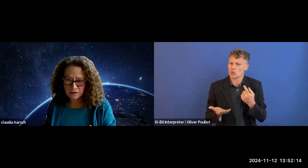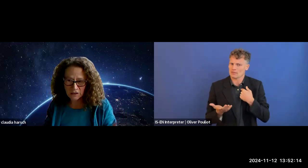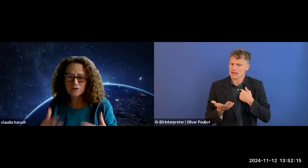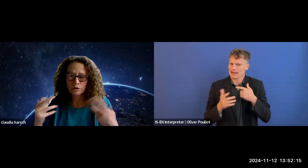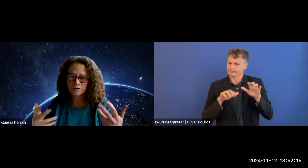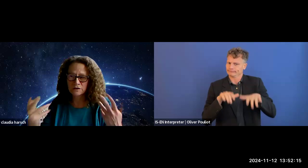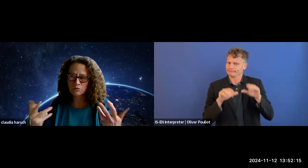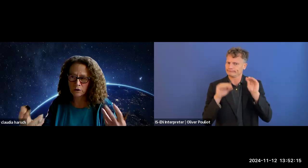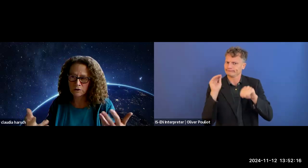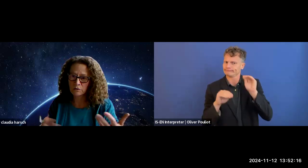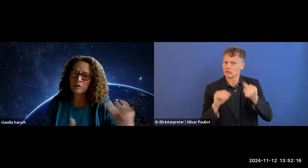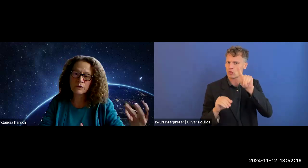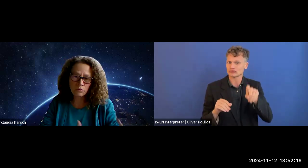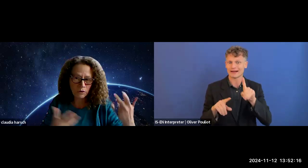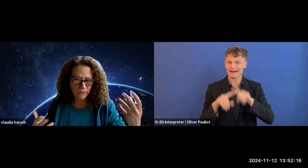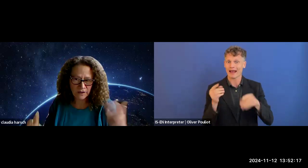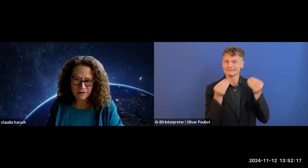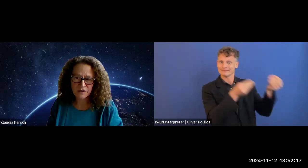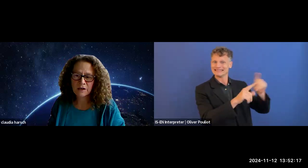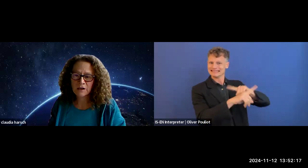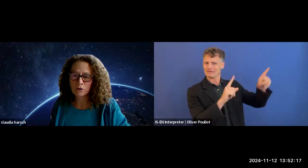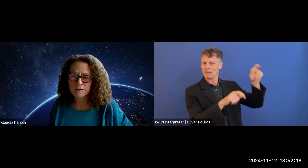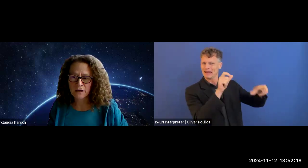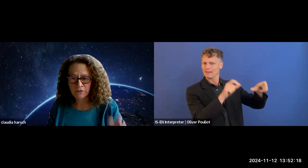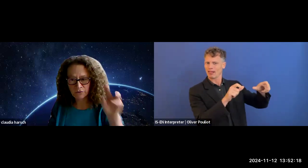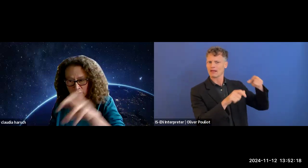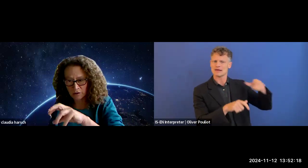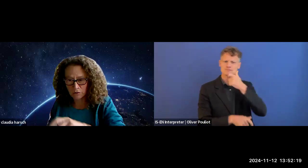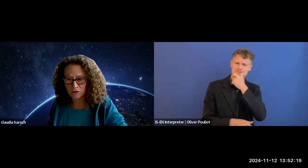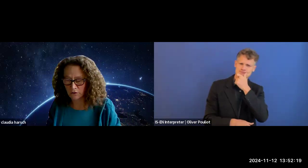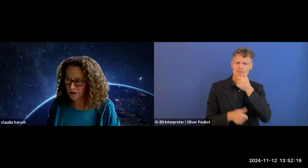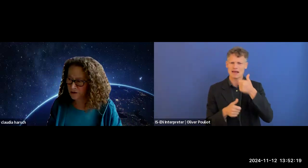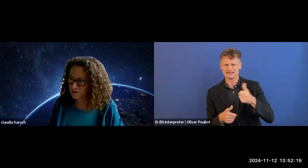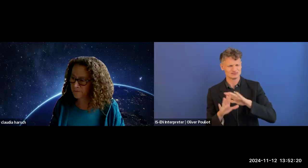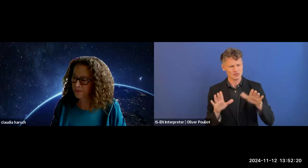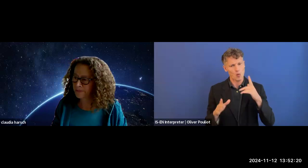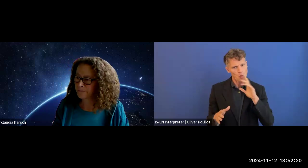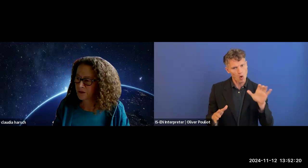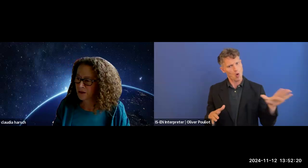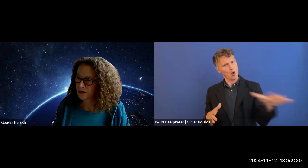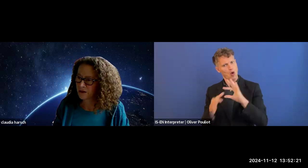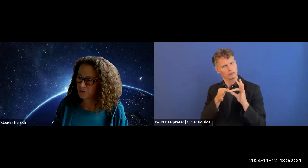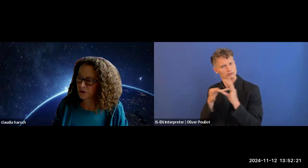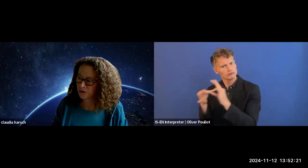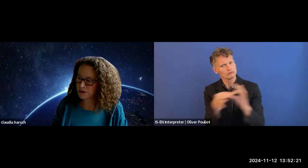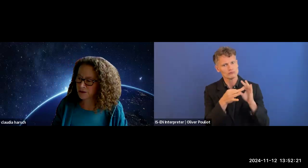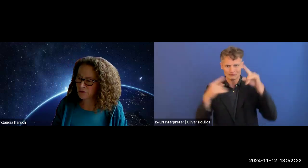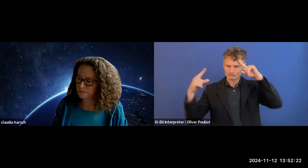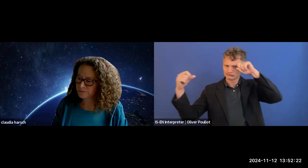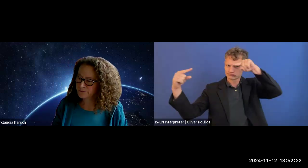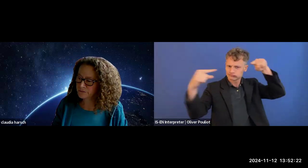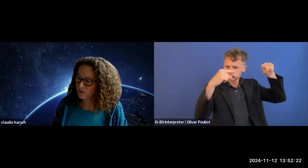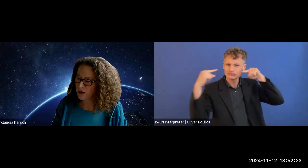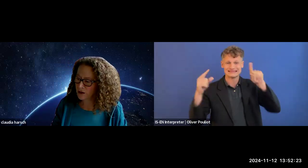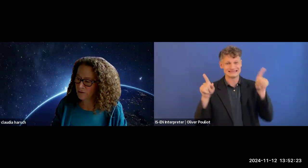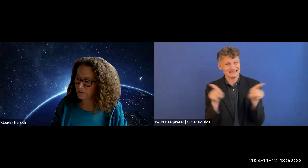everybody understands what a C1 or a B1 test looks like for the local context. Then we